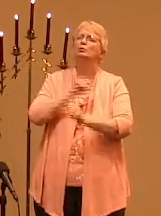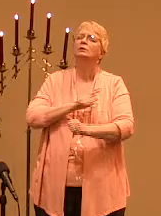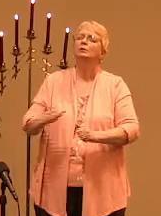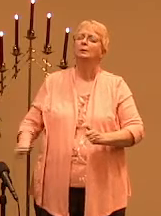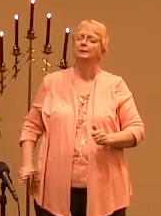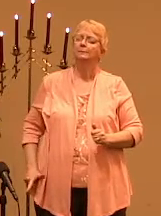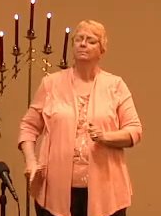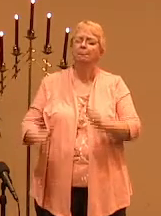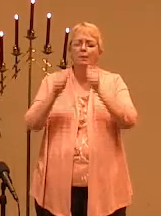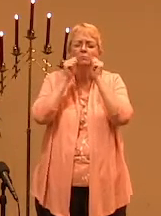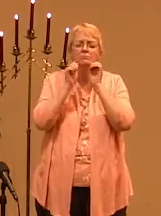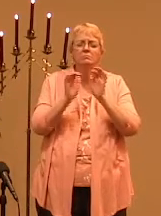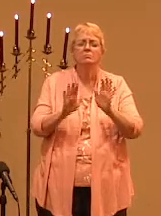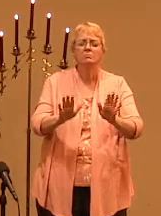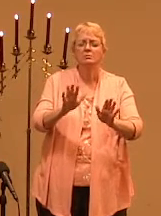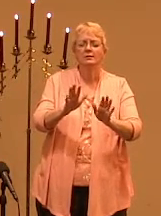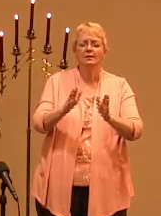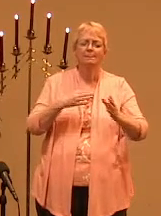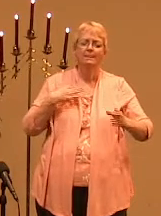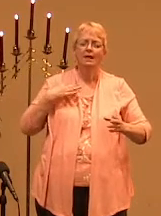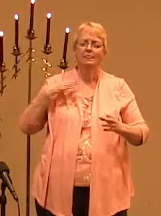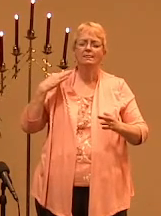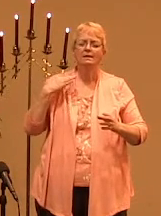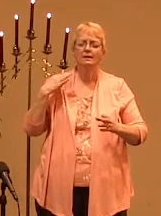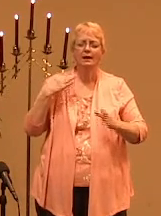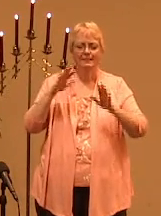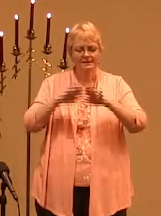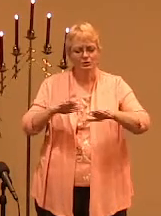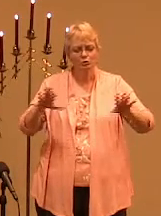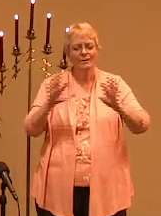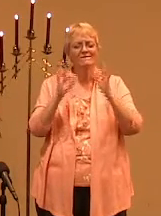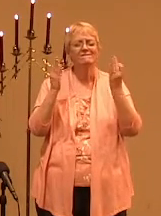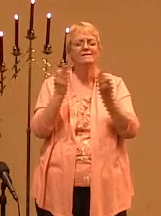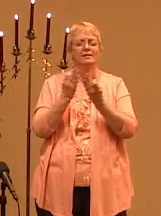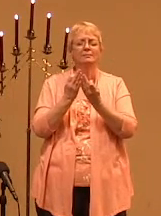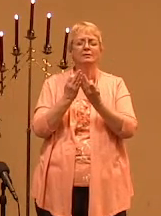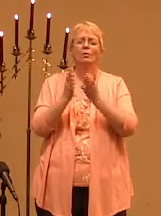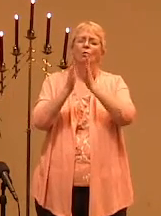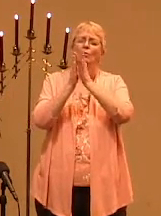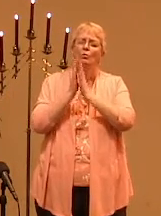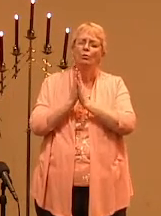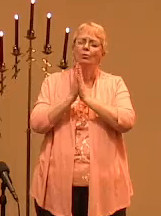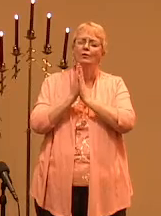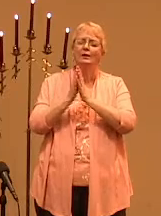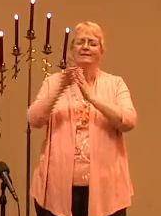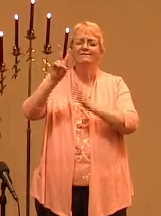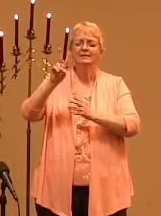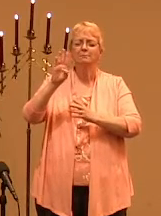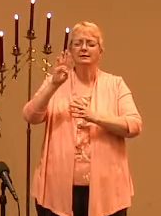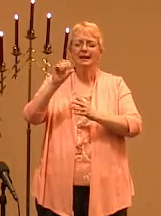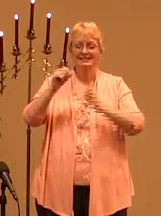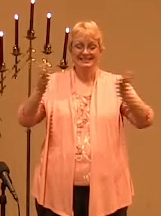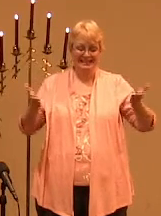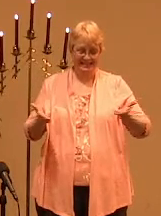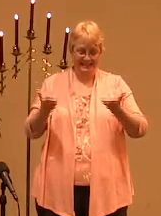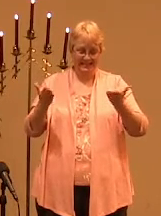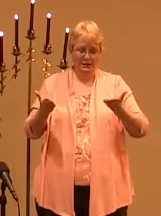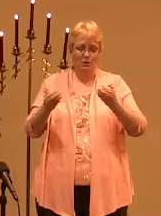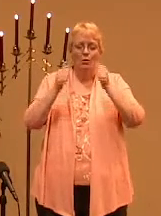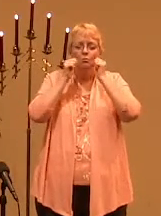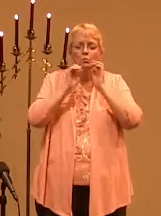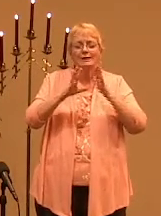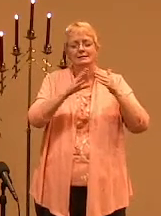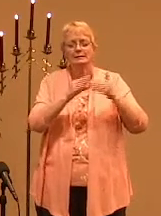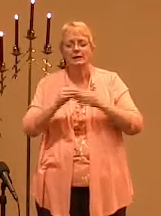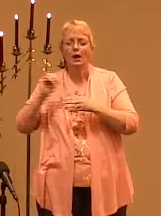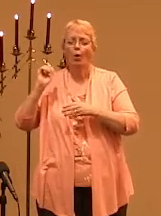camp. Bless the volunteers and bless the children and families in the camp. We pray for Vacation Bible School this summer. Bless and guide all